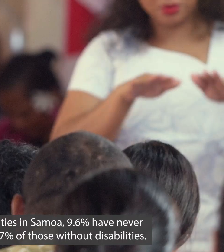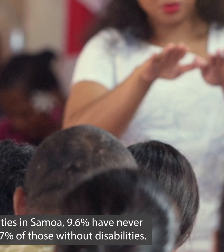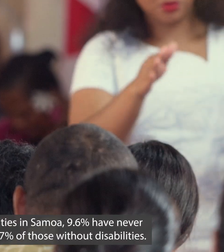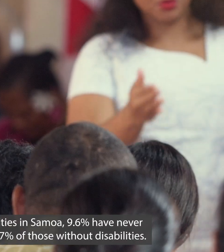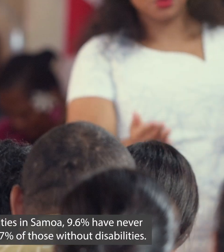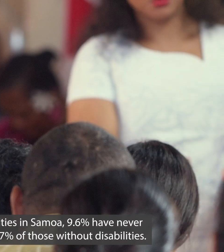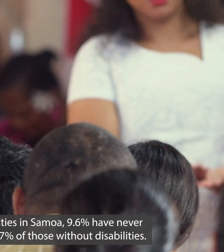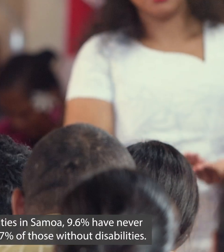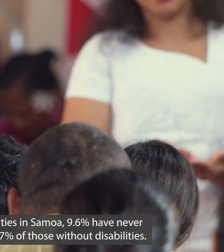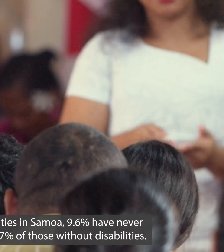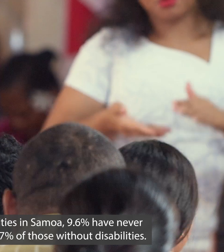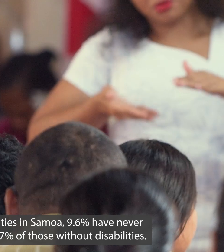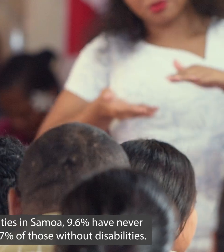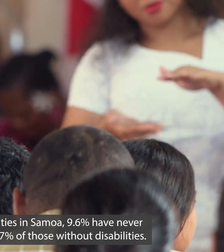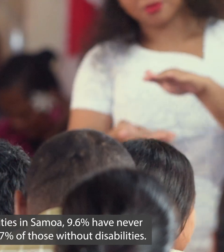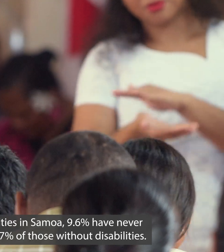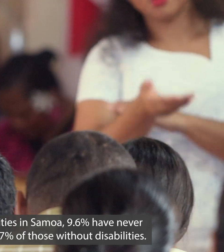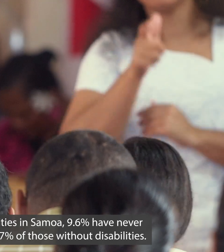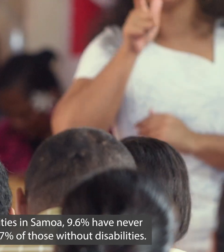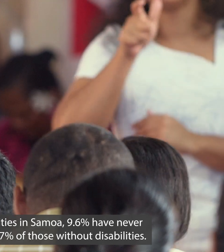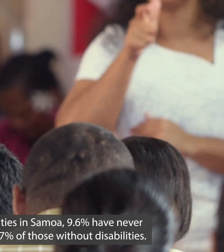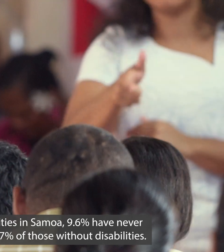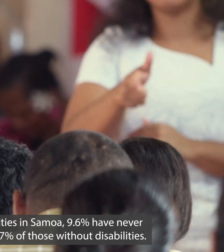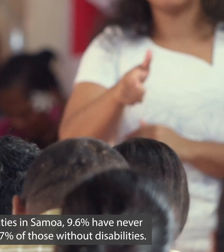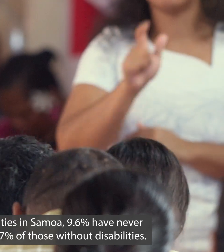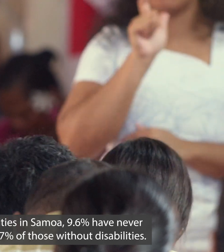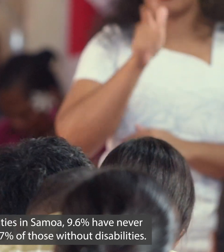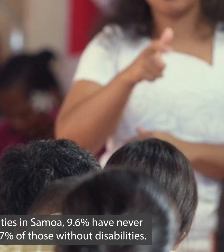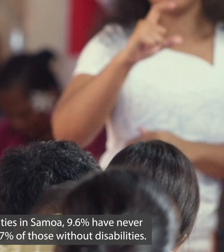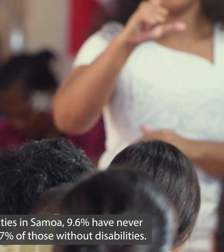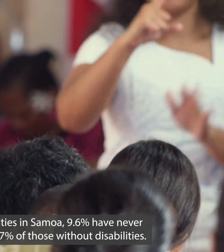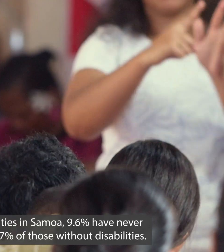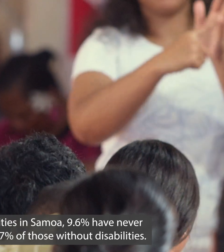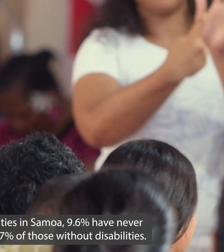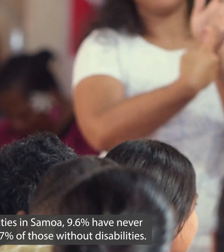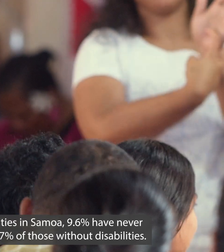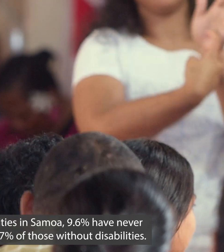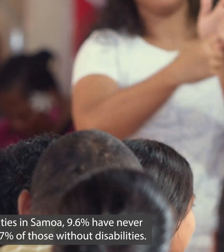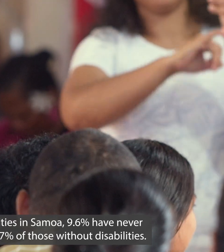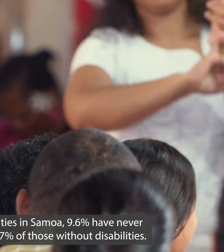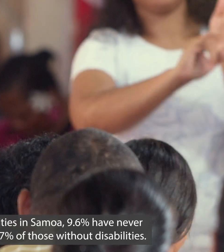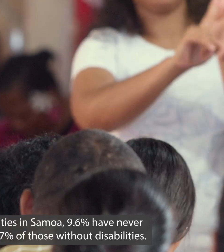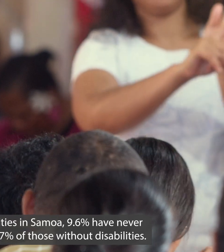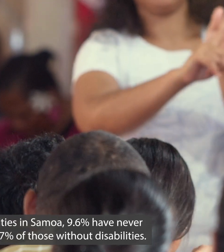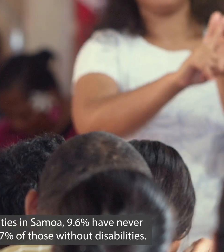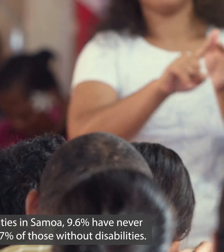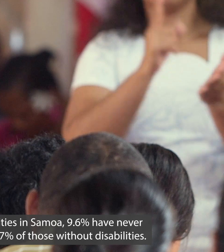the population with disabilities in Samoa, 9.6% have never been to school, compared to 1.7%